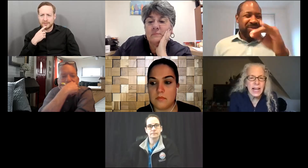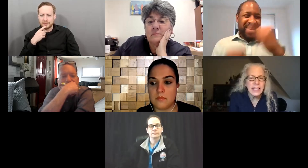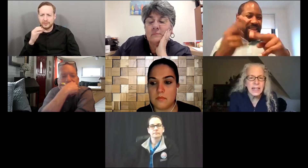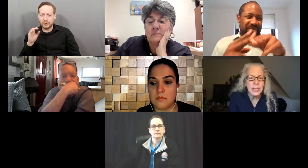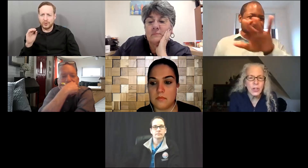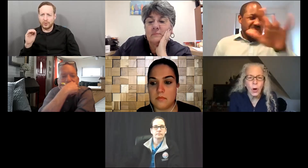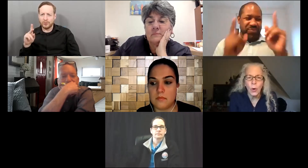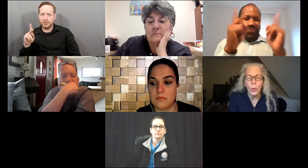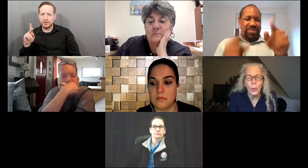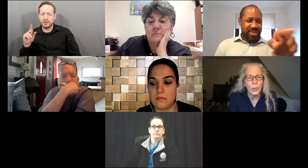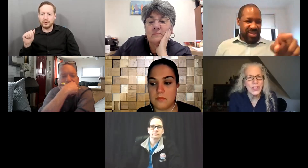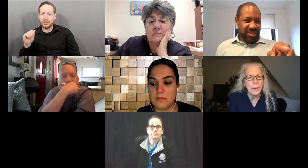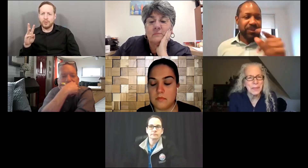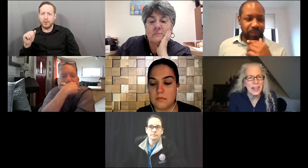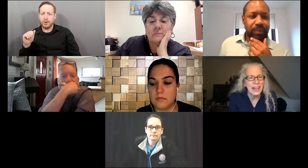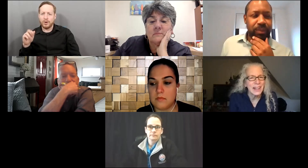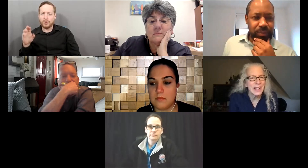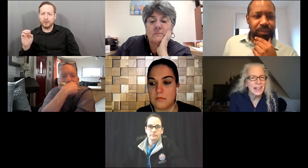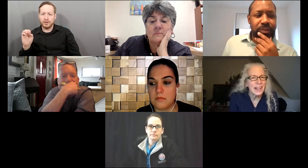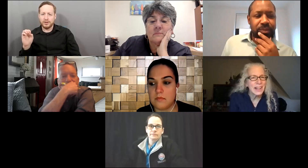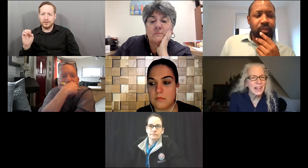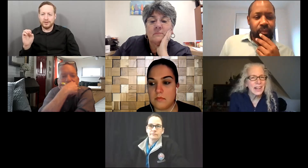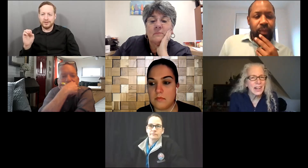His last name is O something.